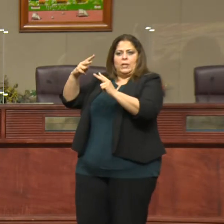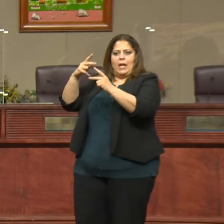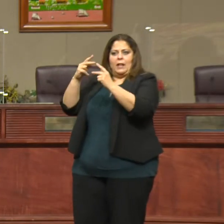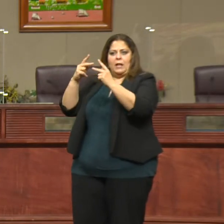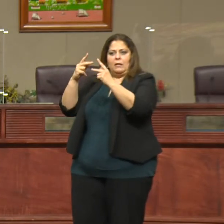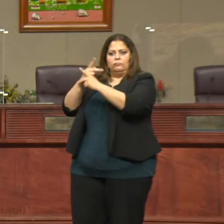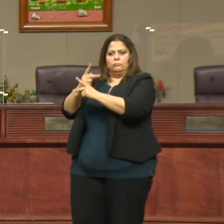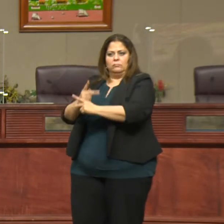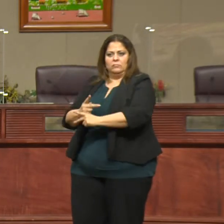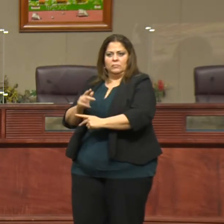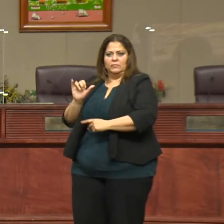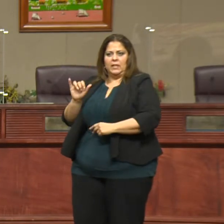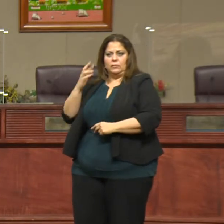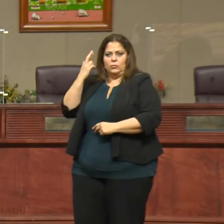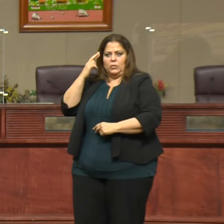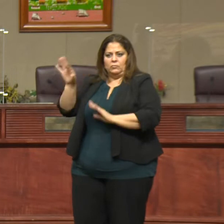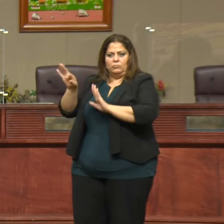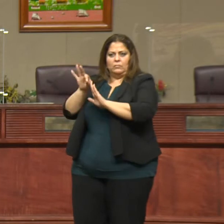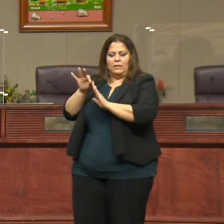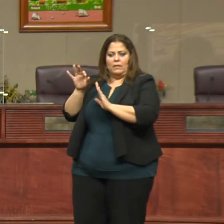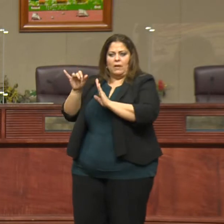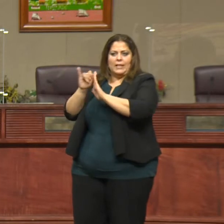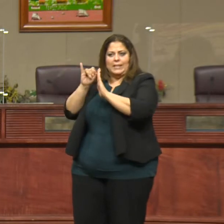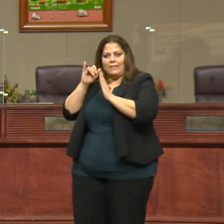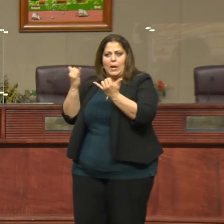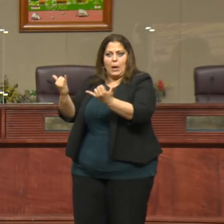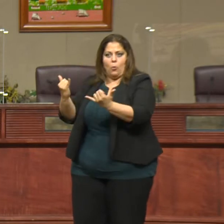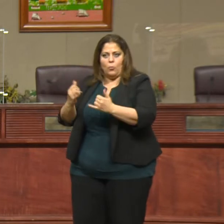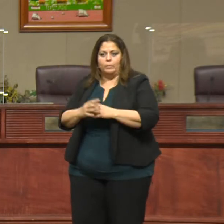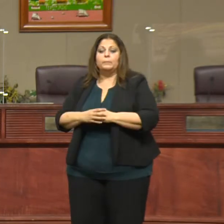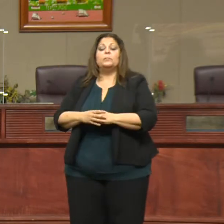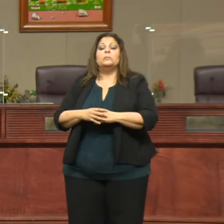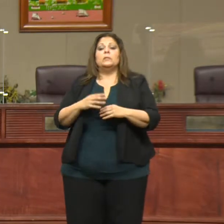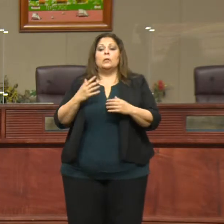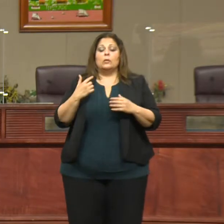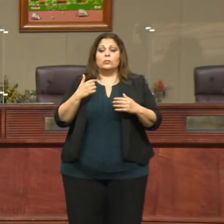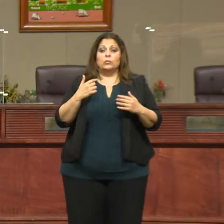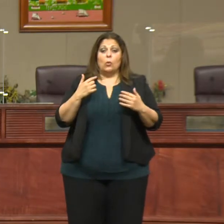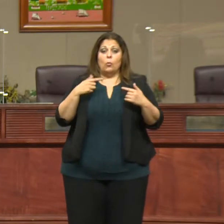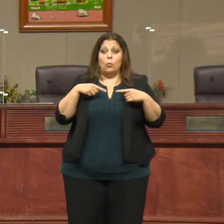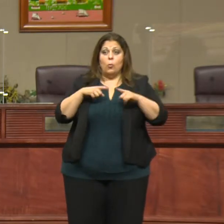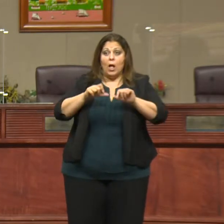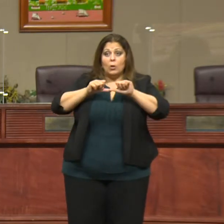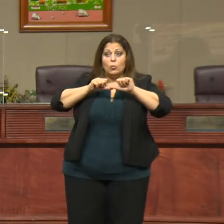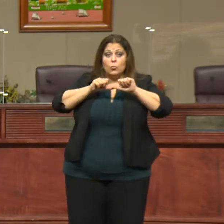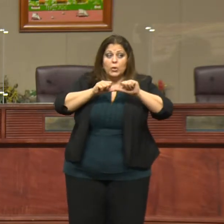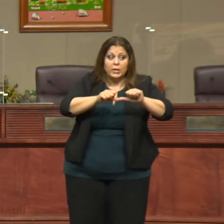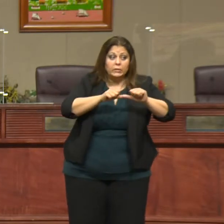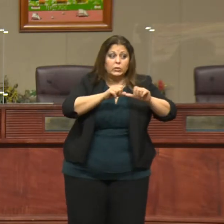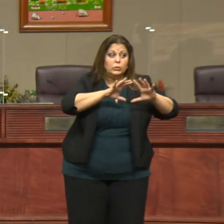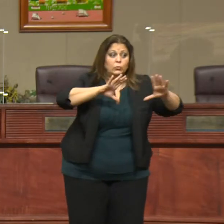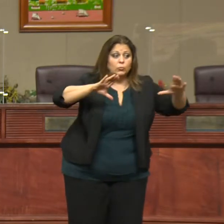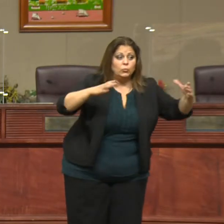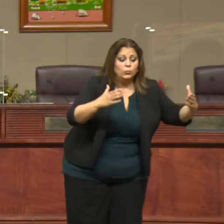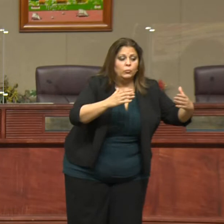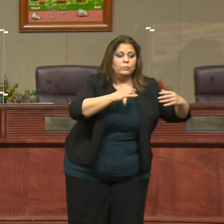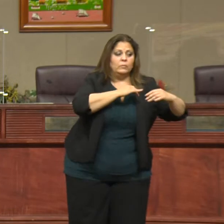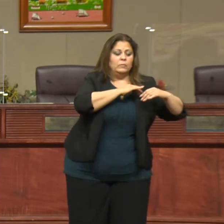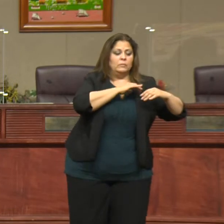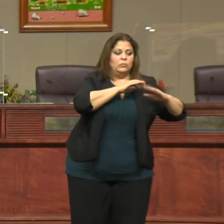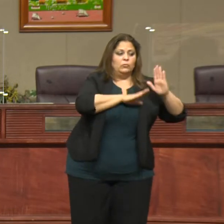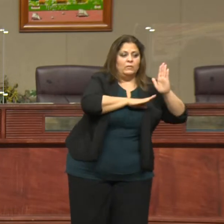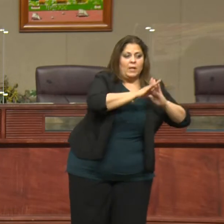we would like to continue to press that while we build this immunity and while the vaccines are